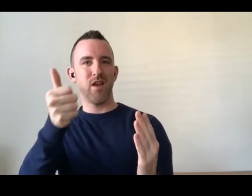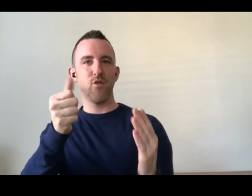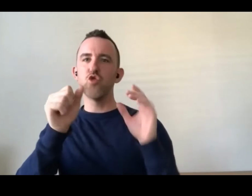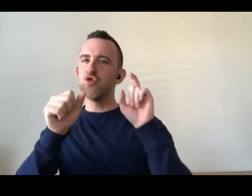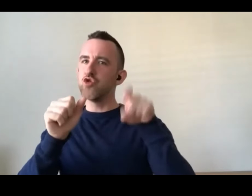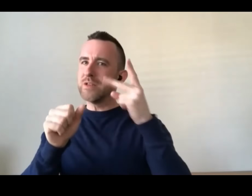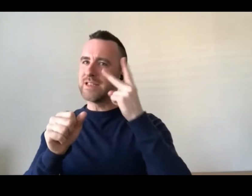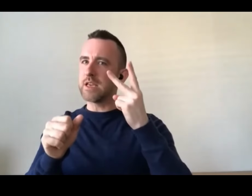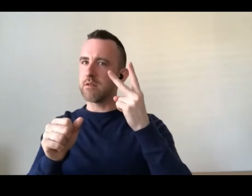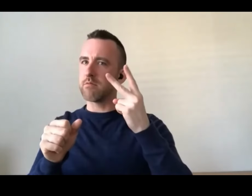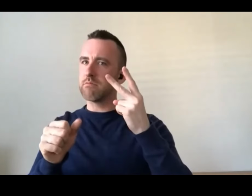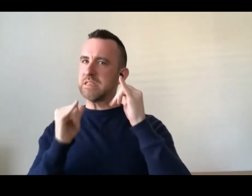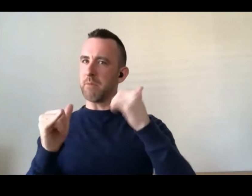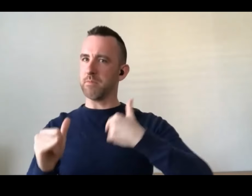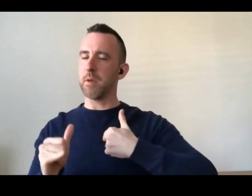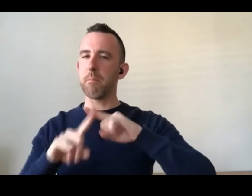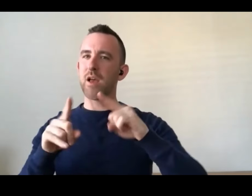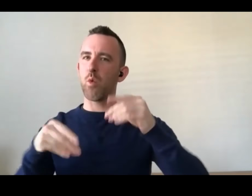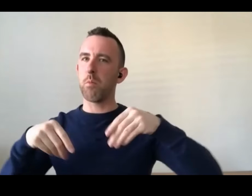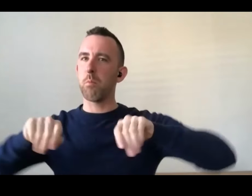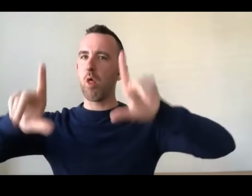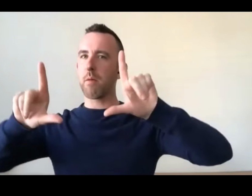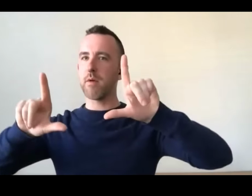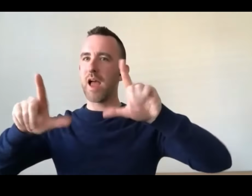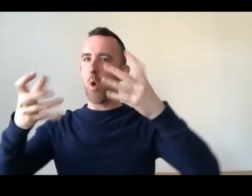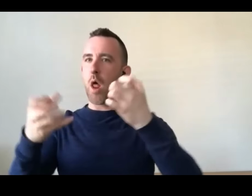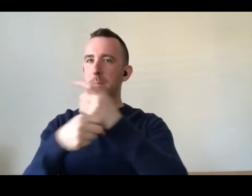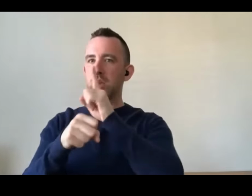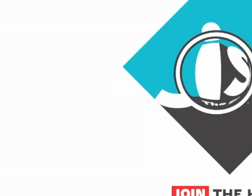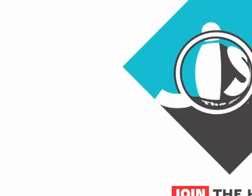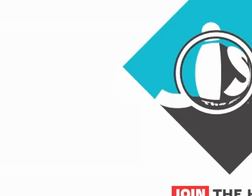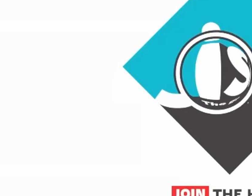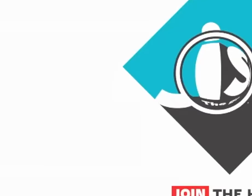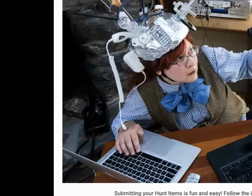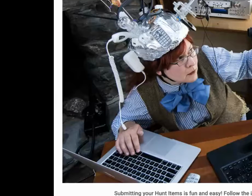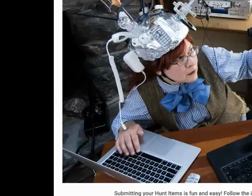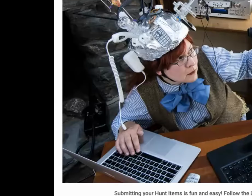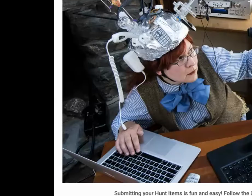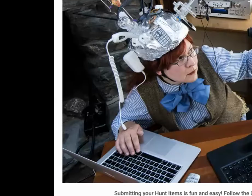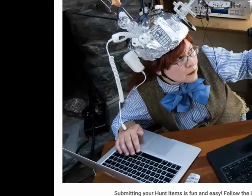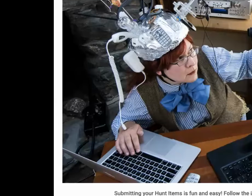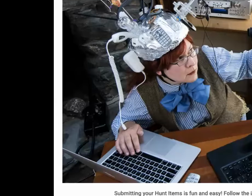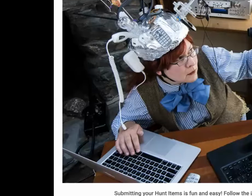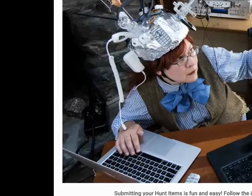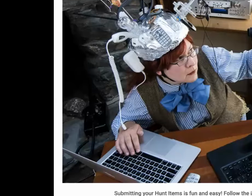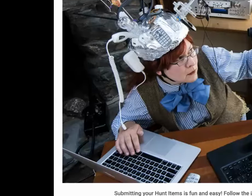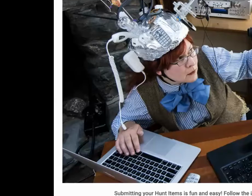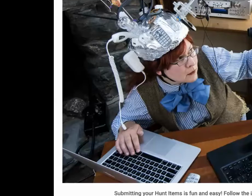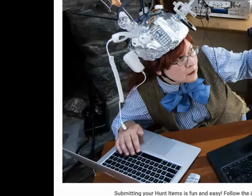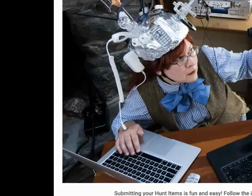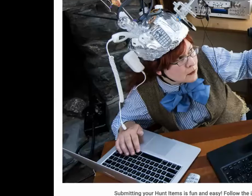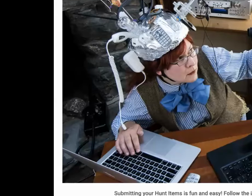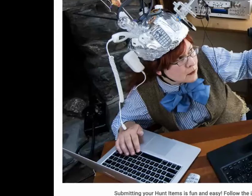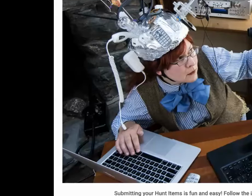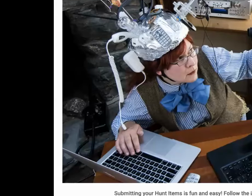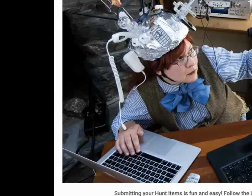see, but let me pull this up and we'll just make sure. Let's lower all the hands again, and then let me know if you can see the interpreter. And